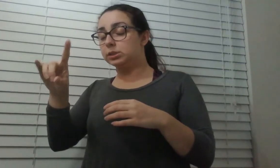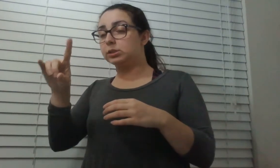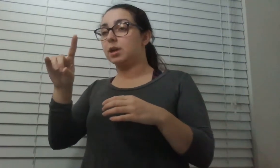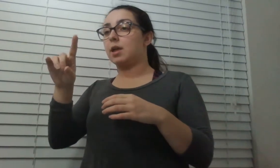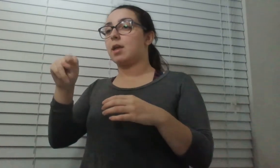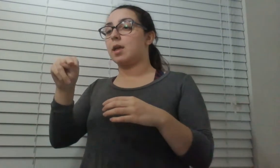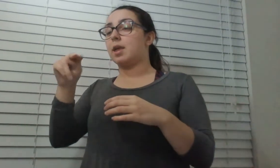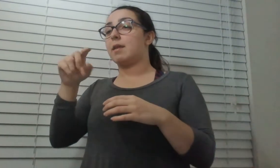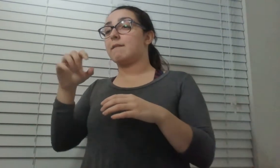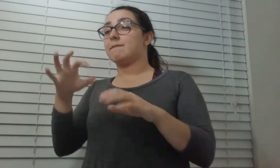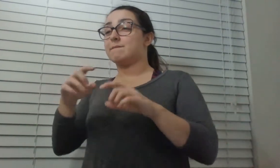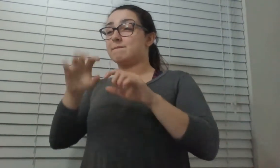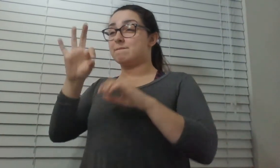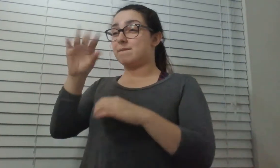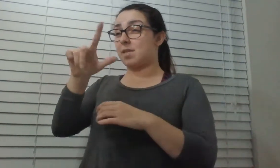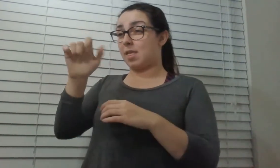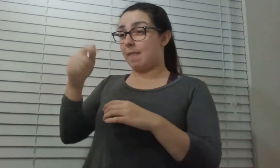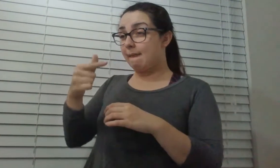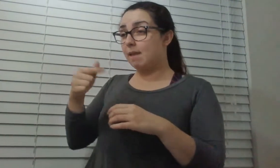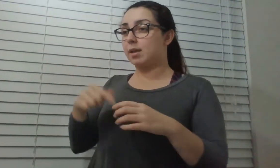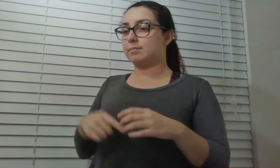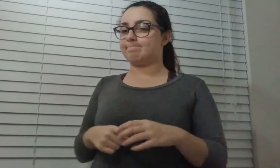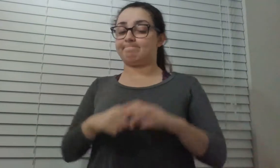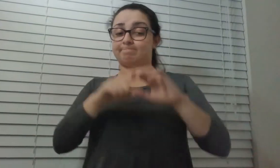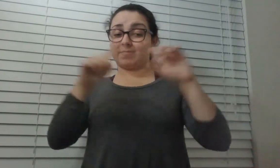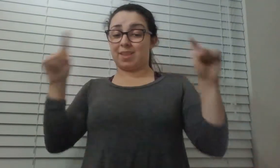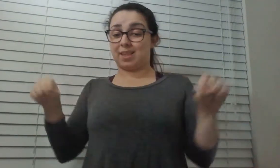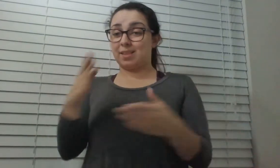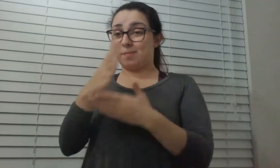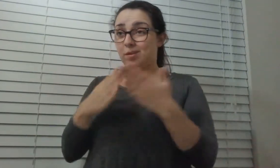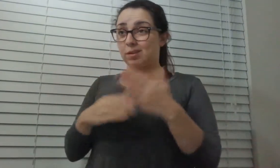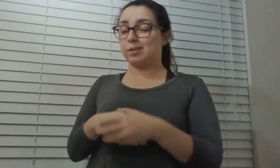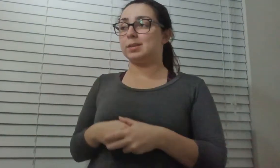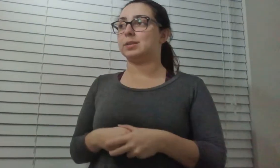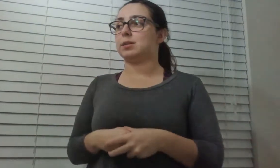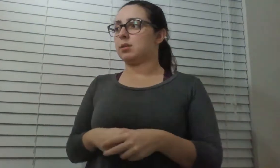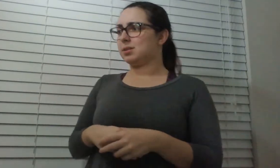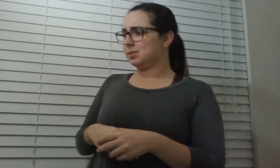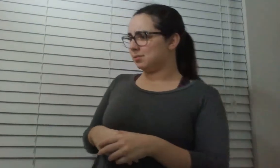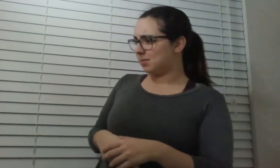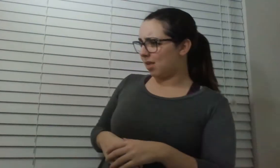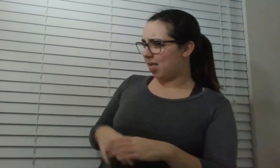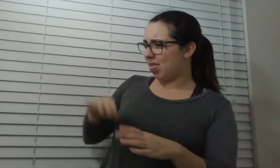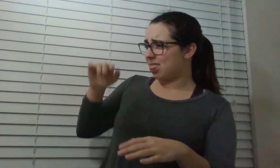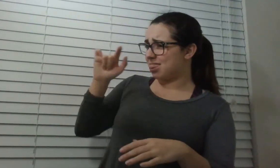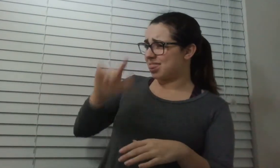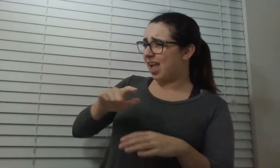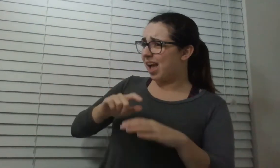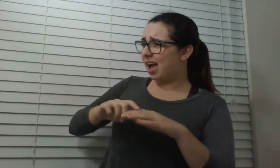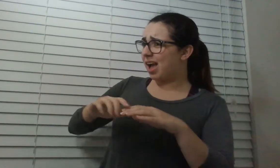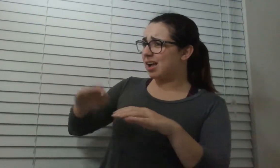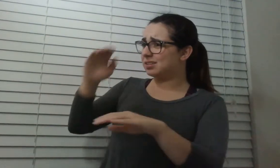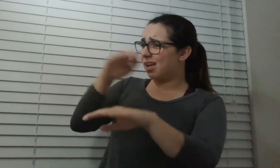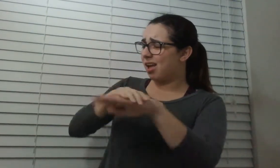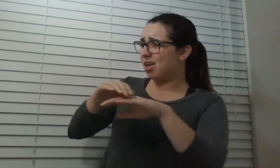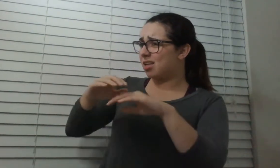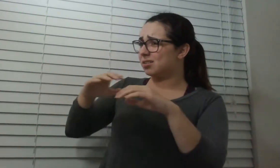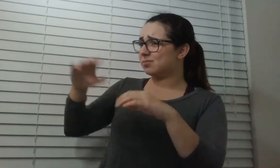God! That piece of cloth right there? It is, yeah. It was see. on the moon? Absolutely. It was carried by Neil Armstrong when he first landed on the moon